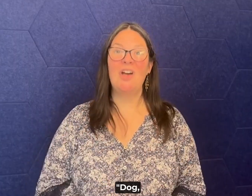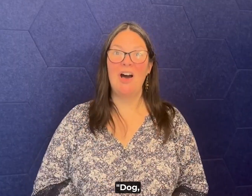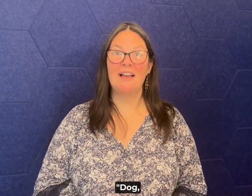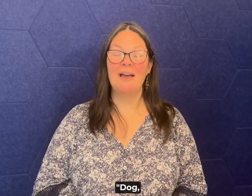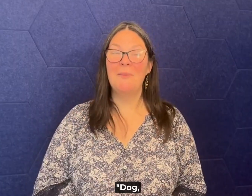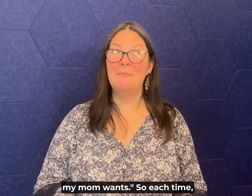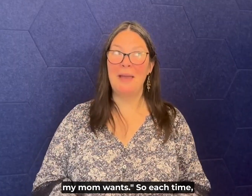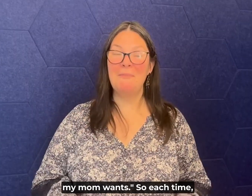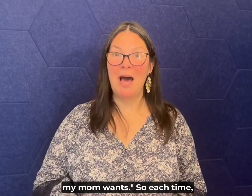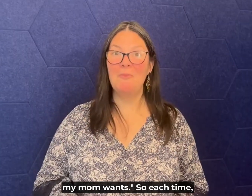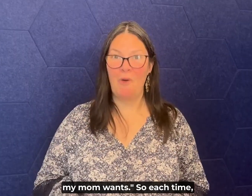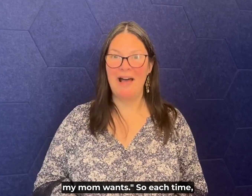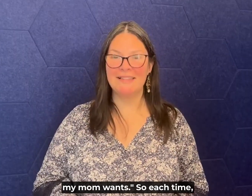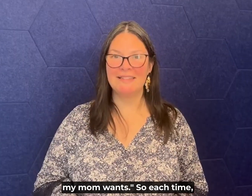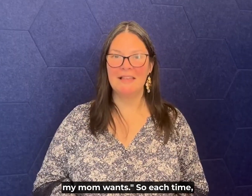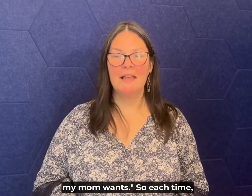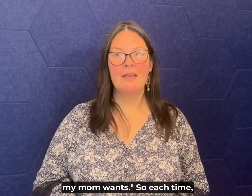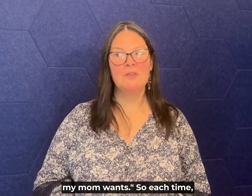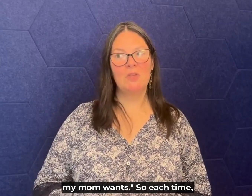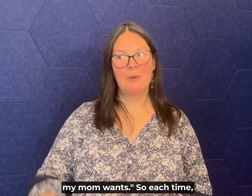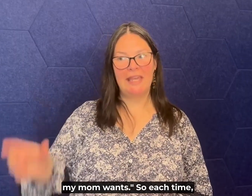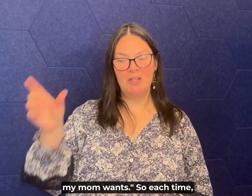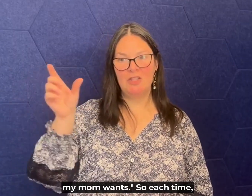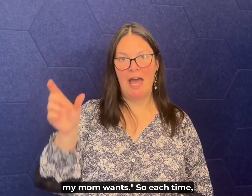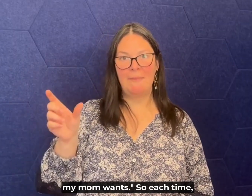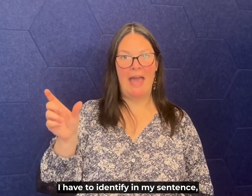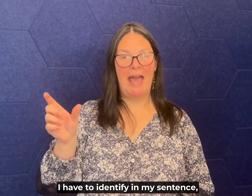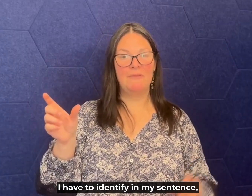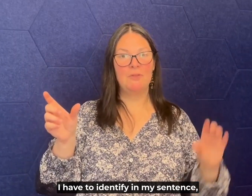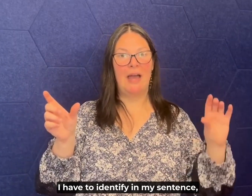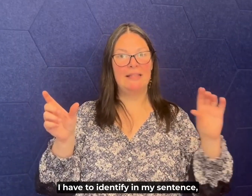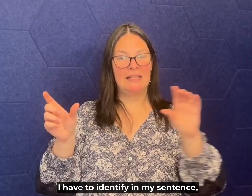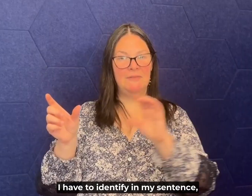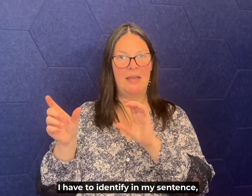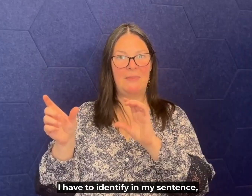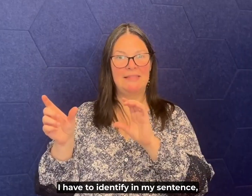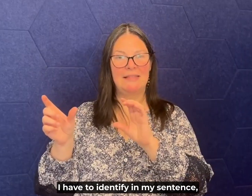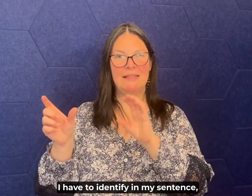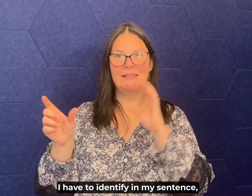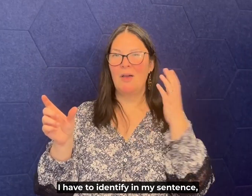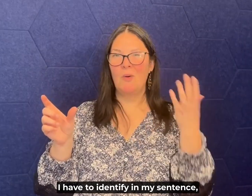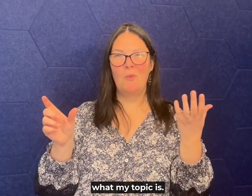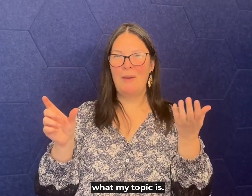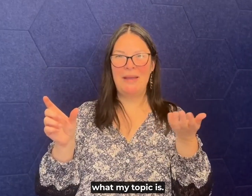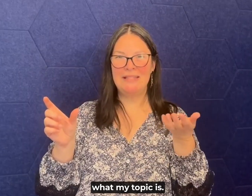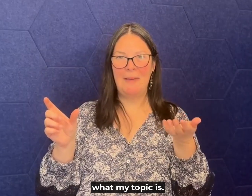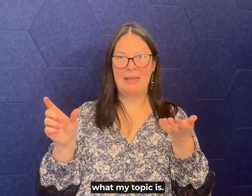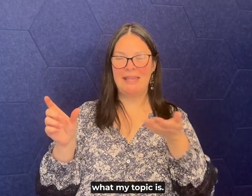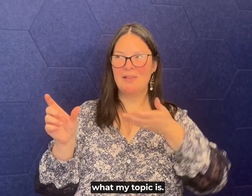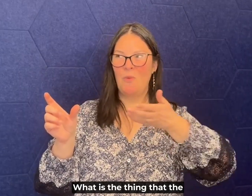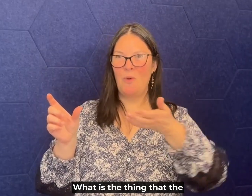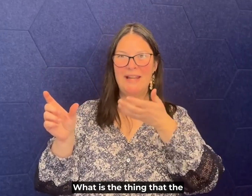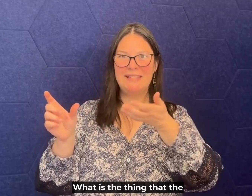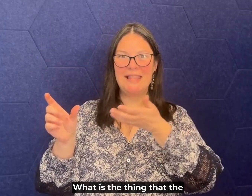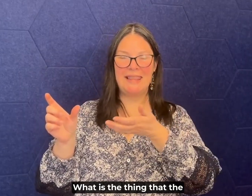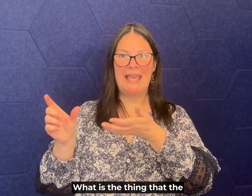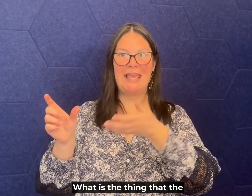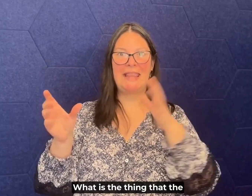Dog. My mom wants. So each time I have to identify my sentence, what my topic is. What is the thing that the